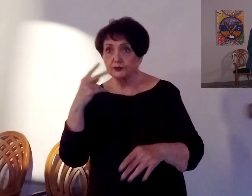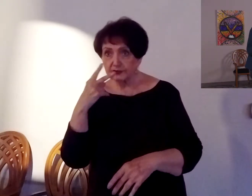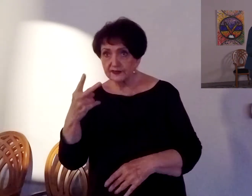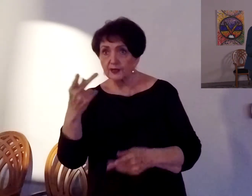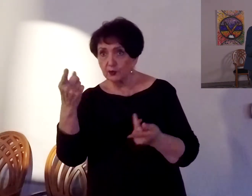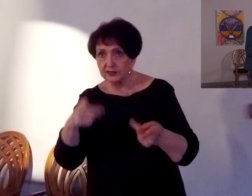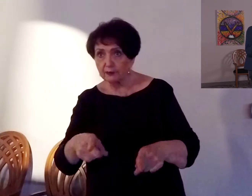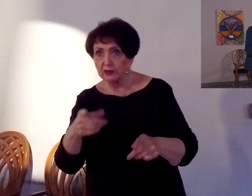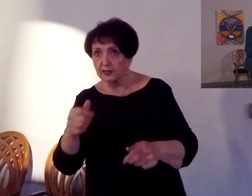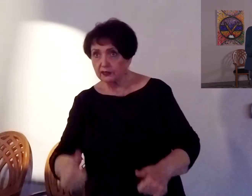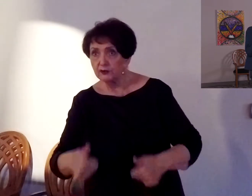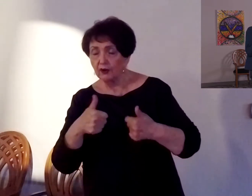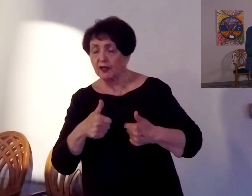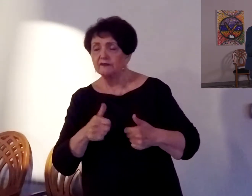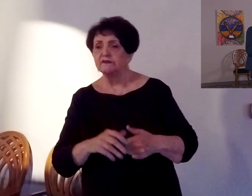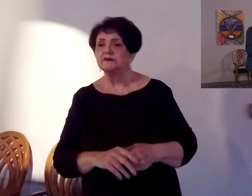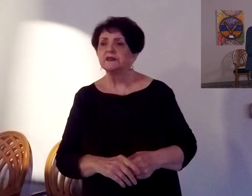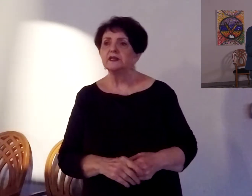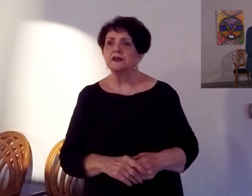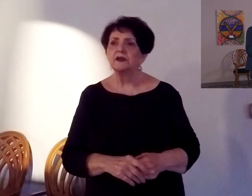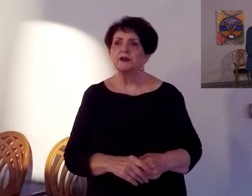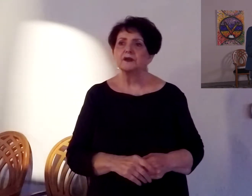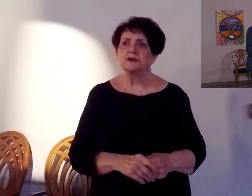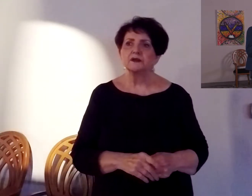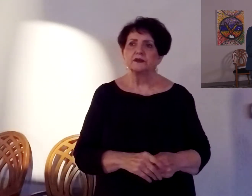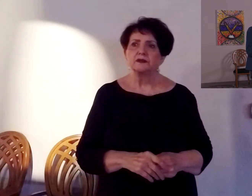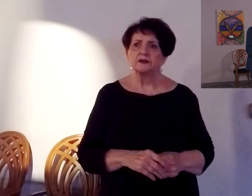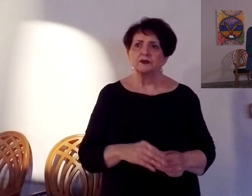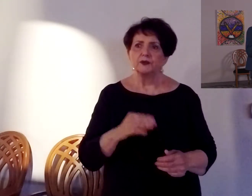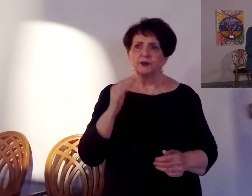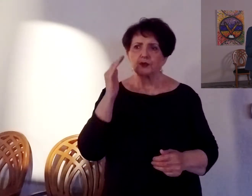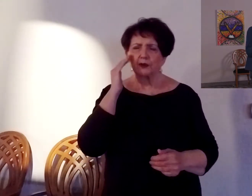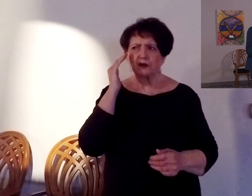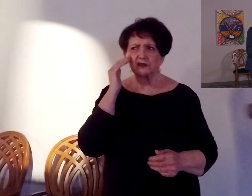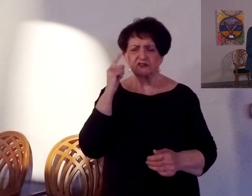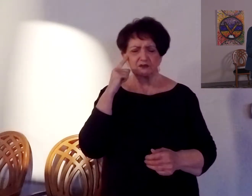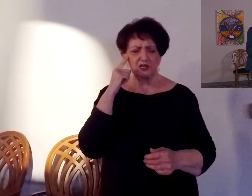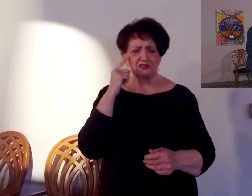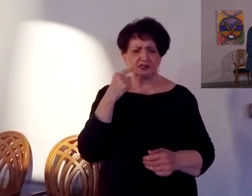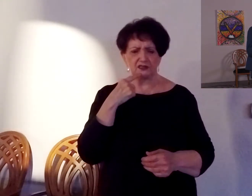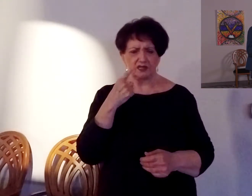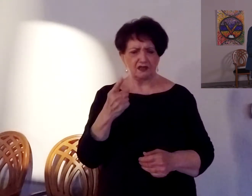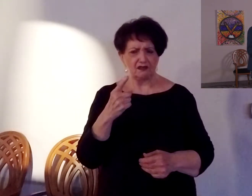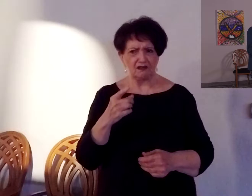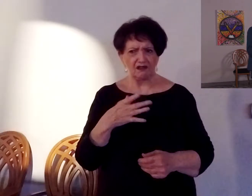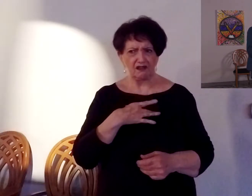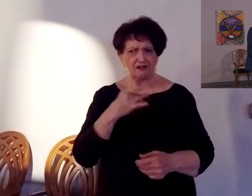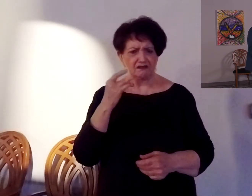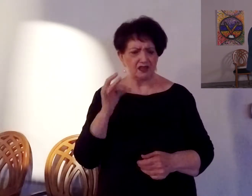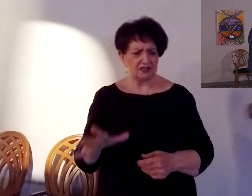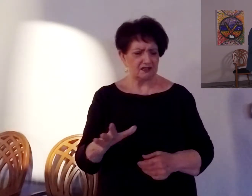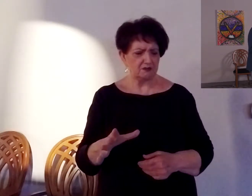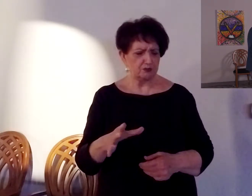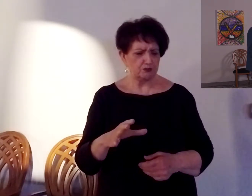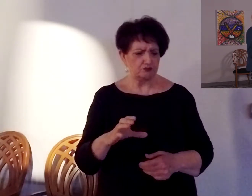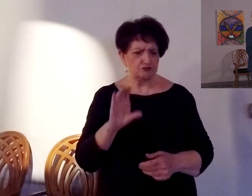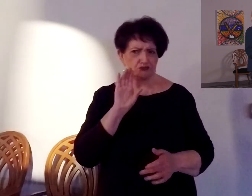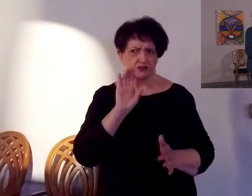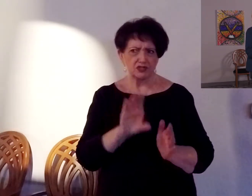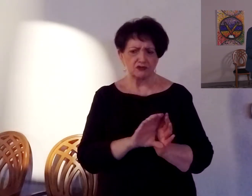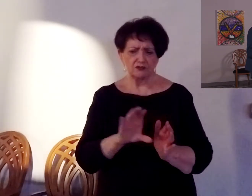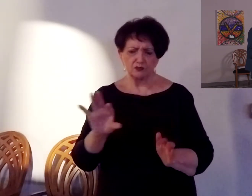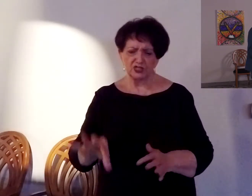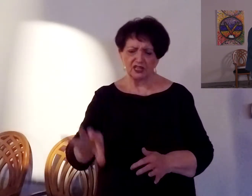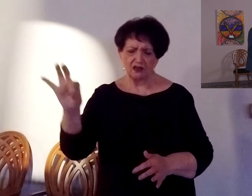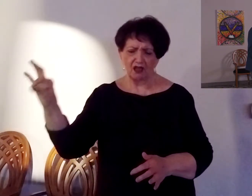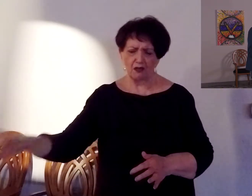Your conscious mind is the one who can say, wait, no, I don't like that picture. I'm going to take that picture out. I'm going to put a new